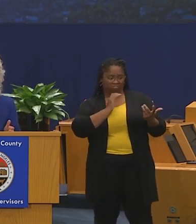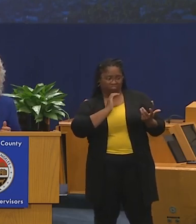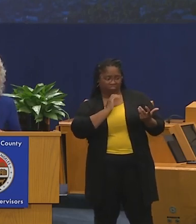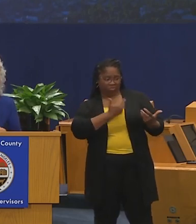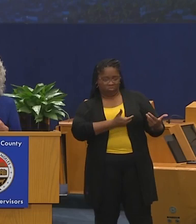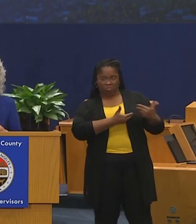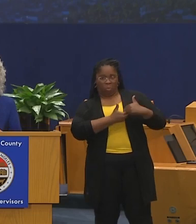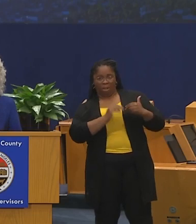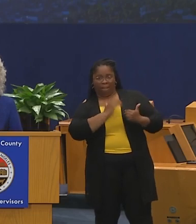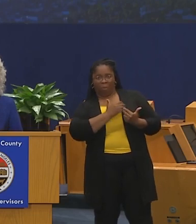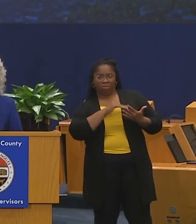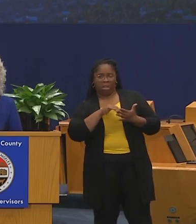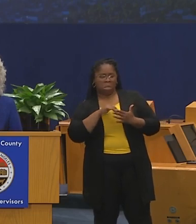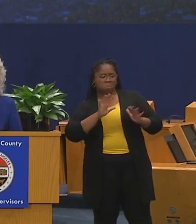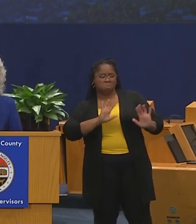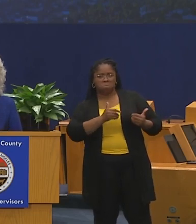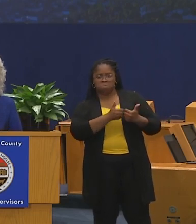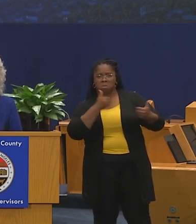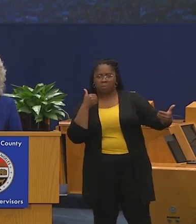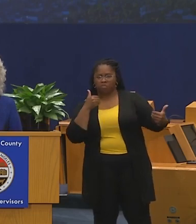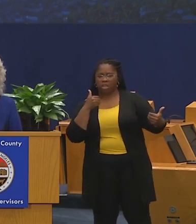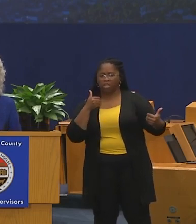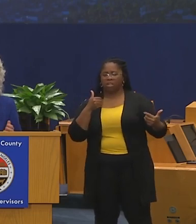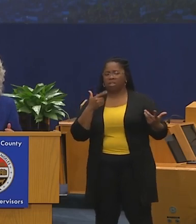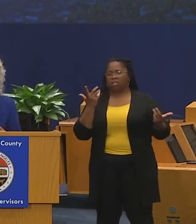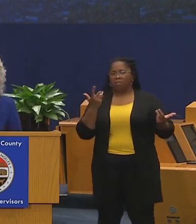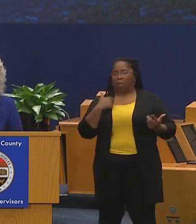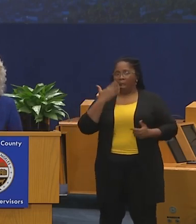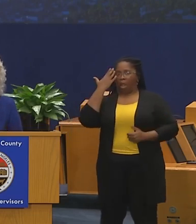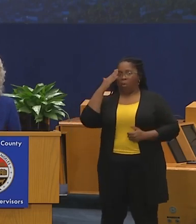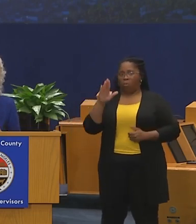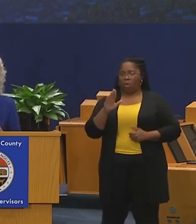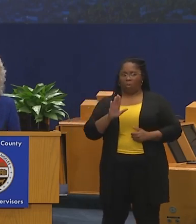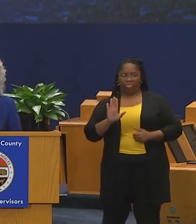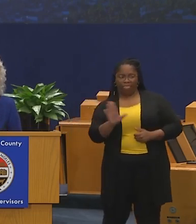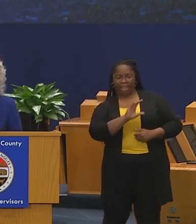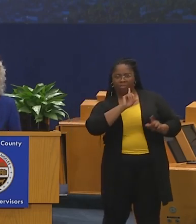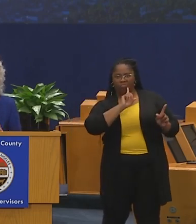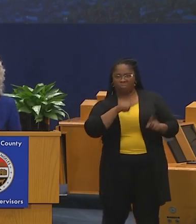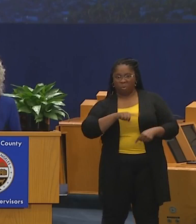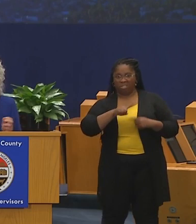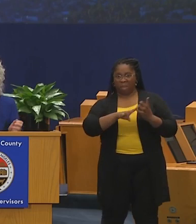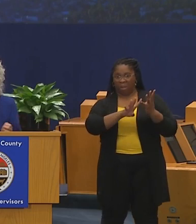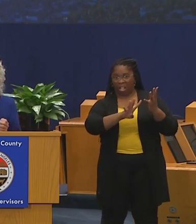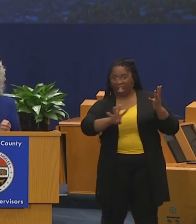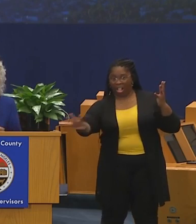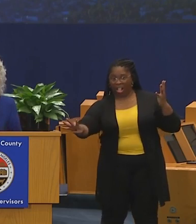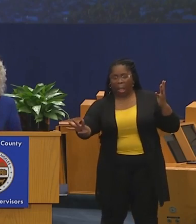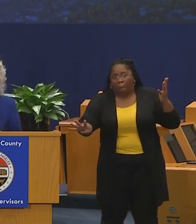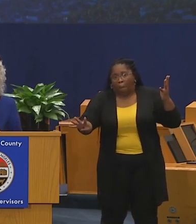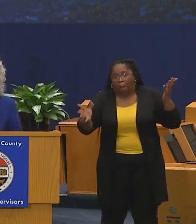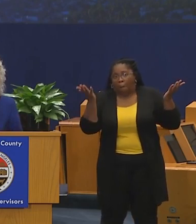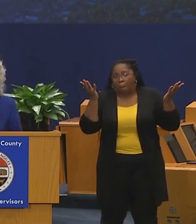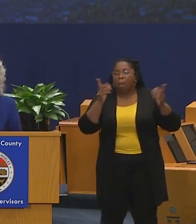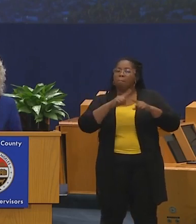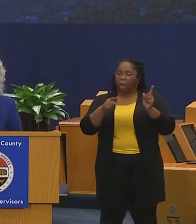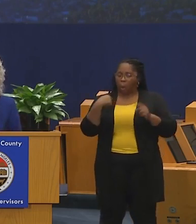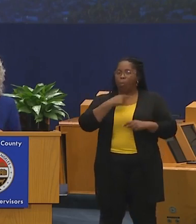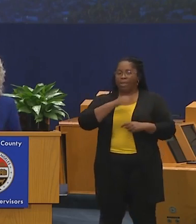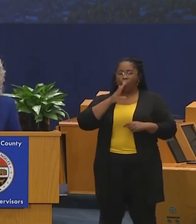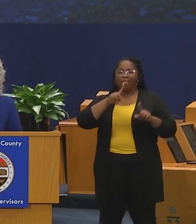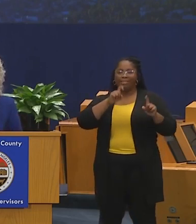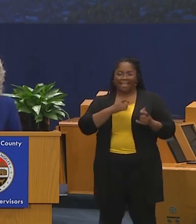study that gives us information that we could use. So I don't know the reports of lines, although, as I noted, we are going to be testing